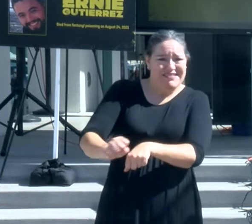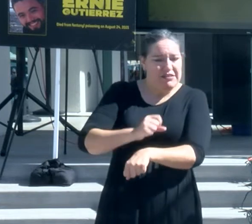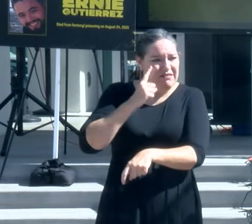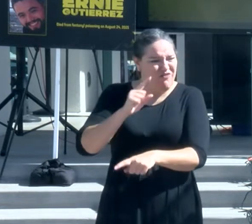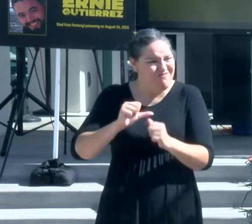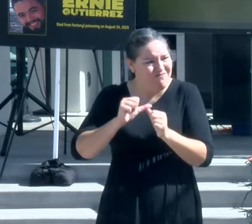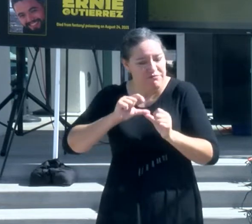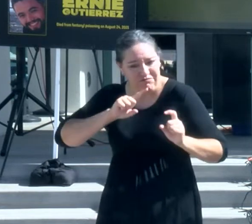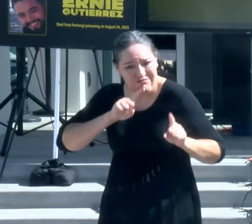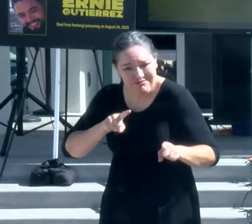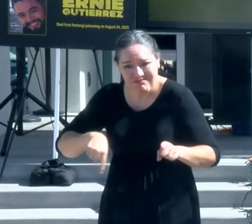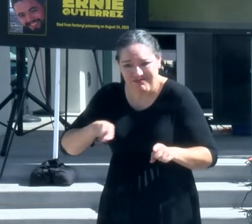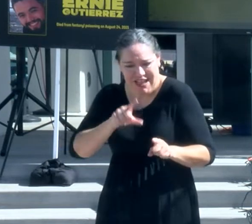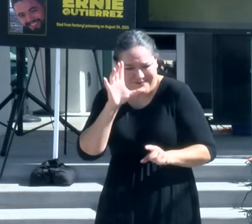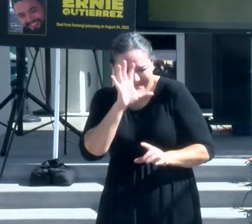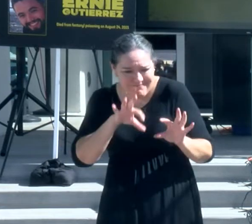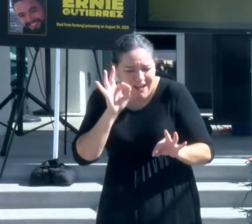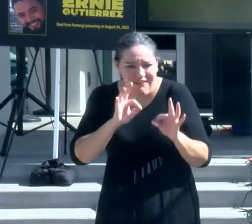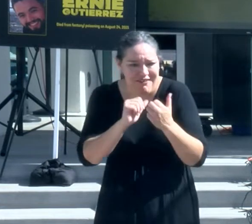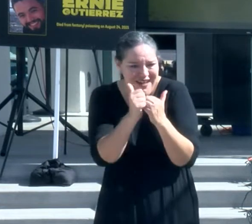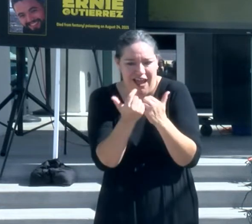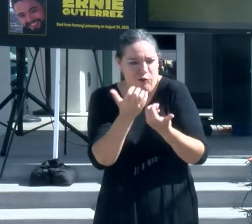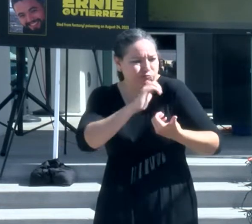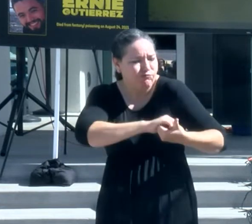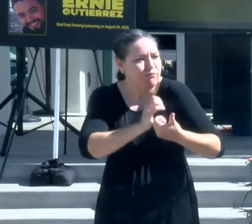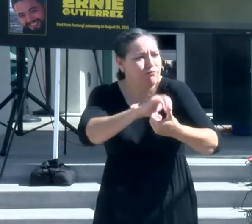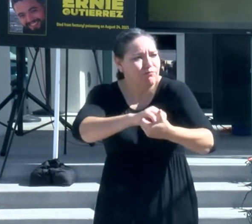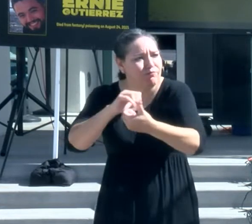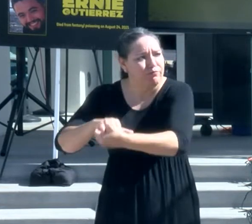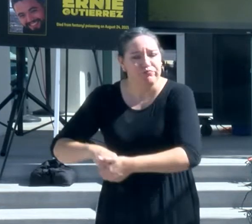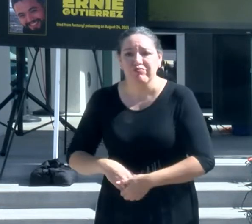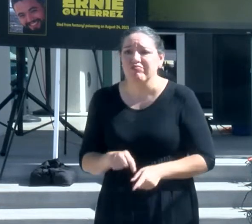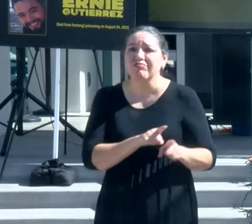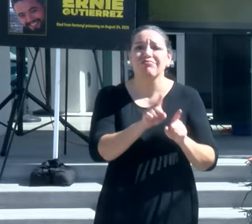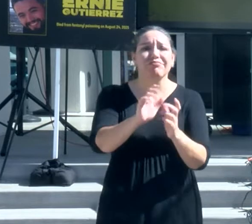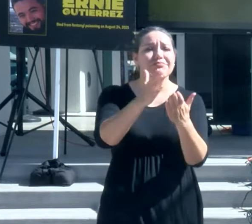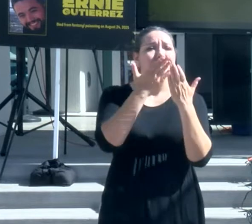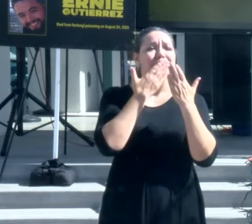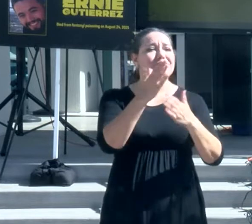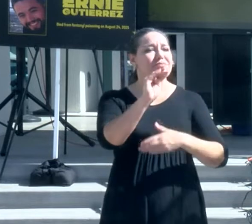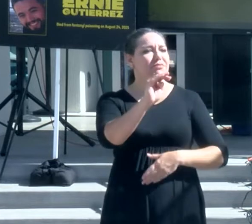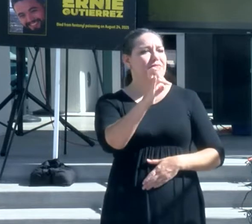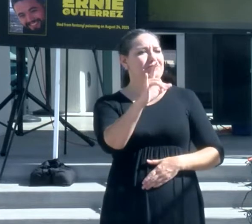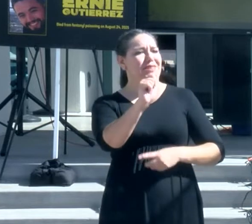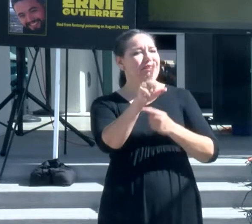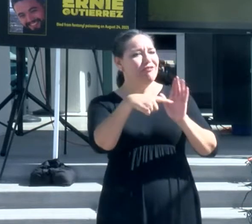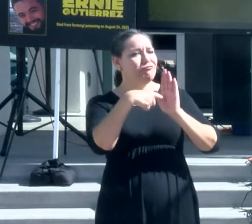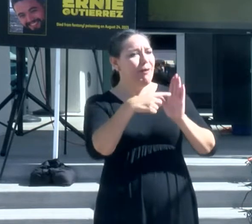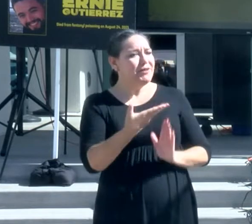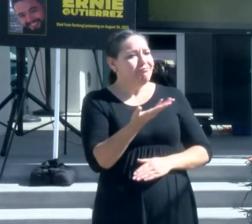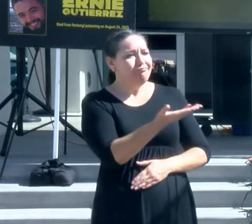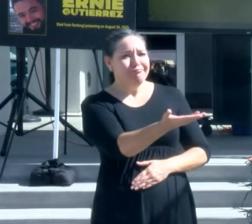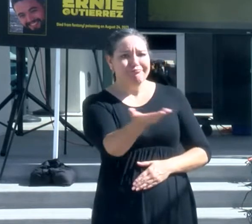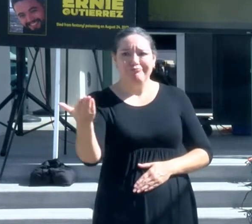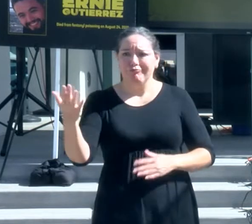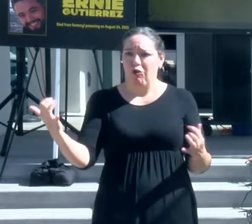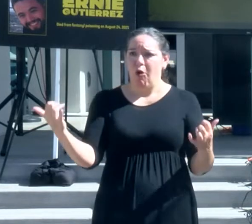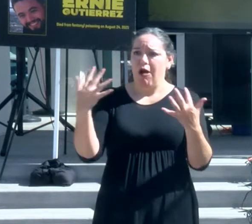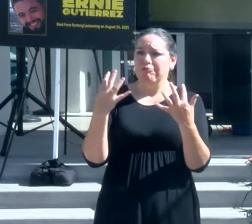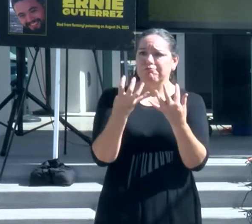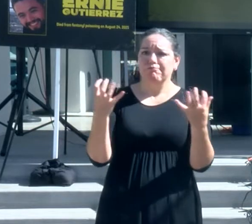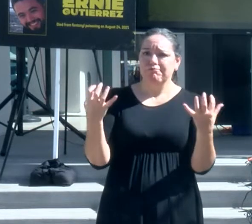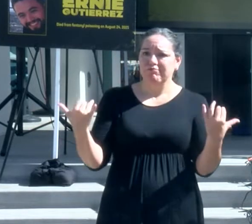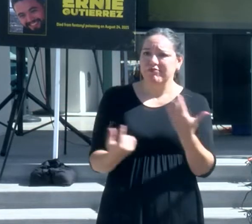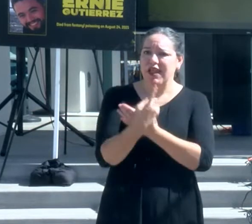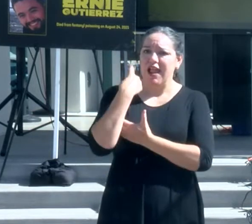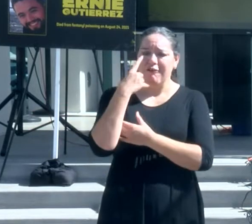finding ways to collaborate. I'd also like to thank the media representatives for being here today to